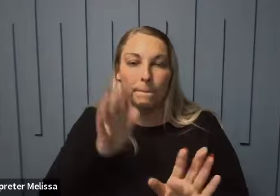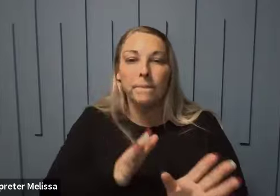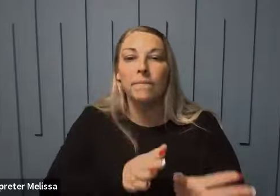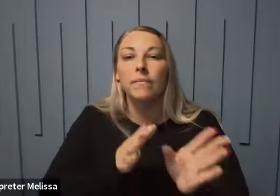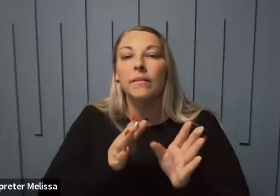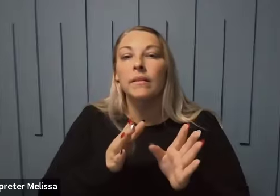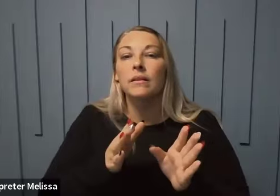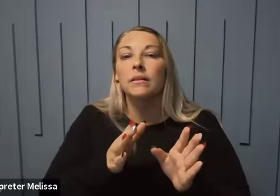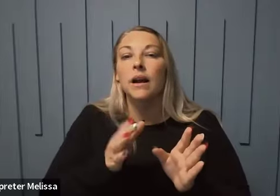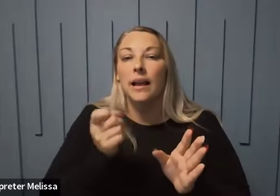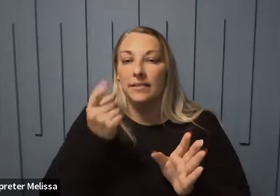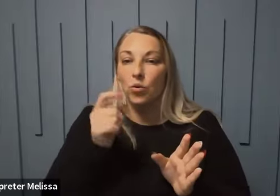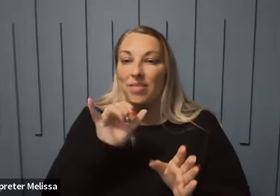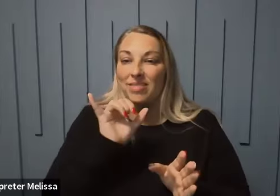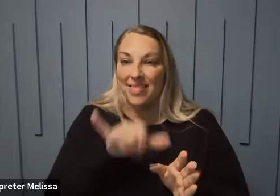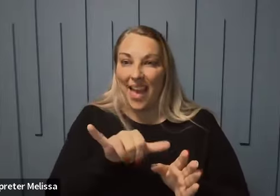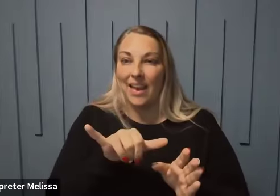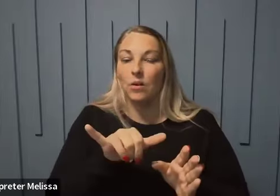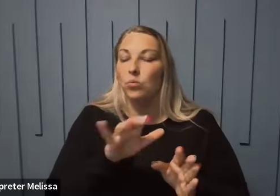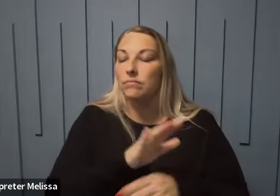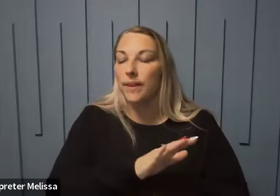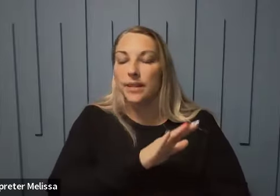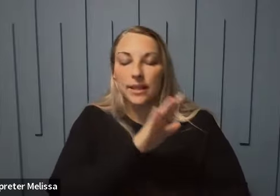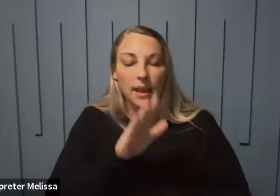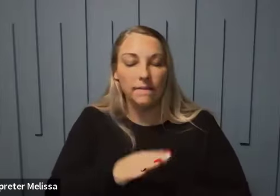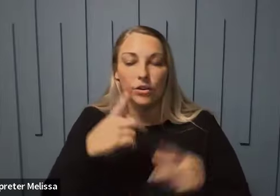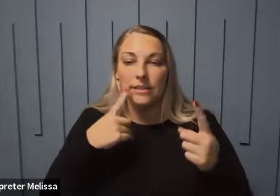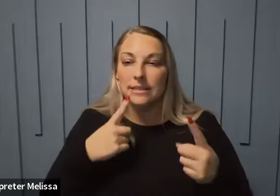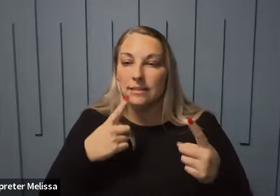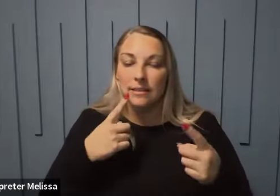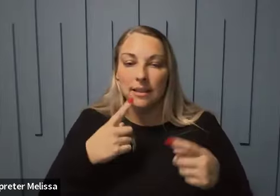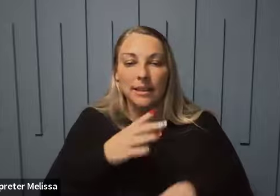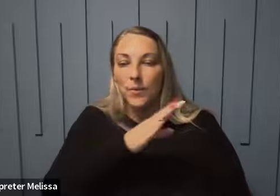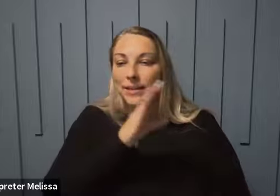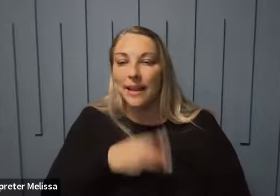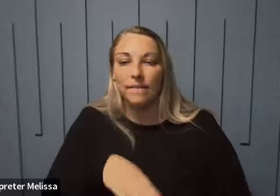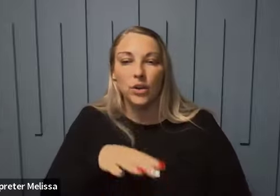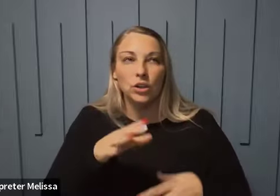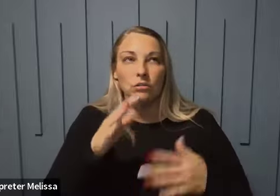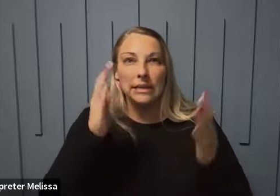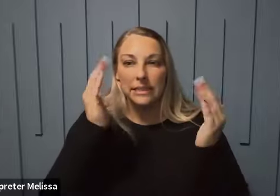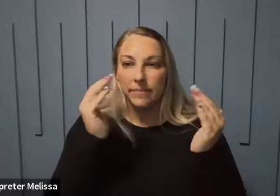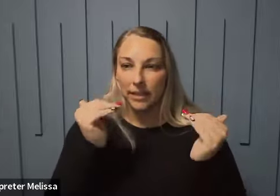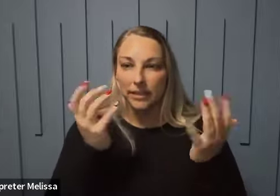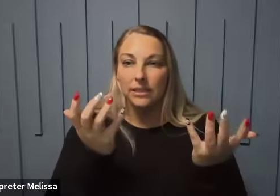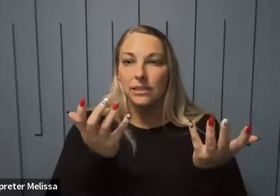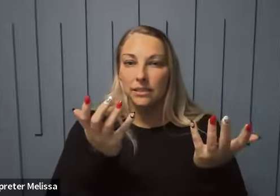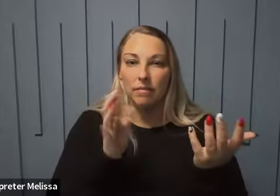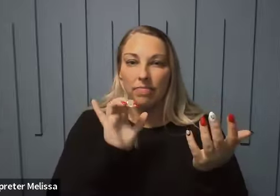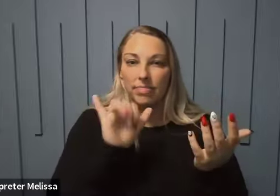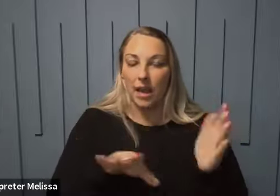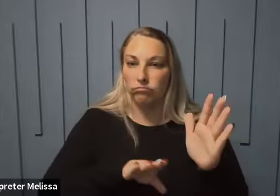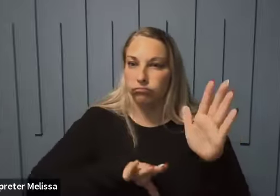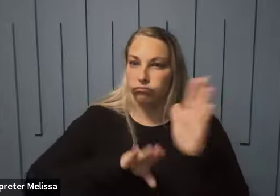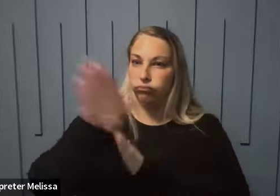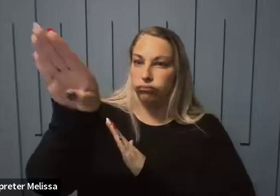expected this kind of achievement would have come out of this student. And he is a deaf student from deaf parents. So, but that was not the achievement I would have